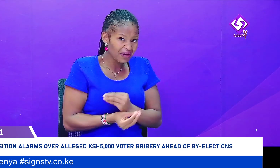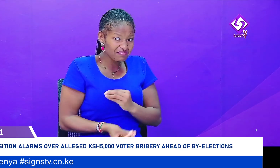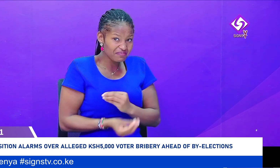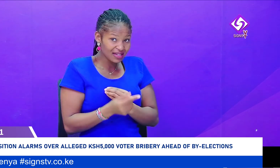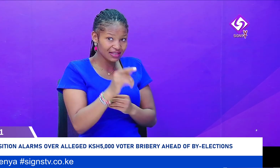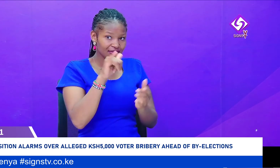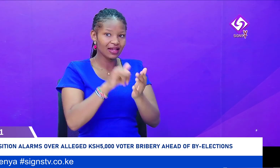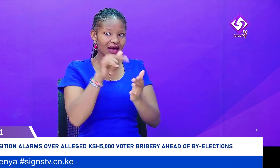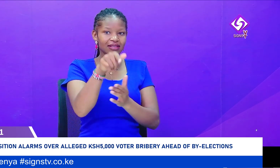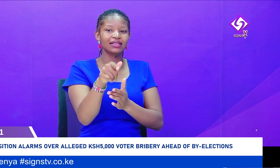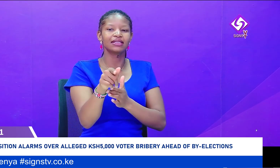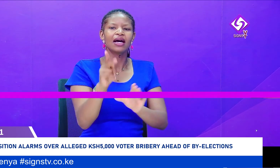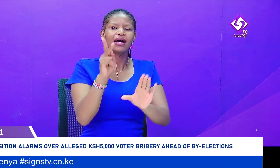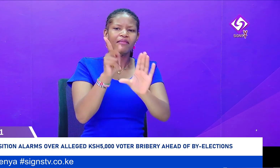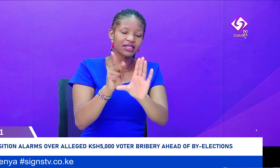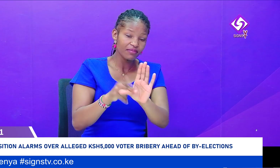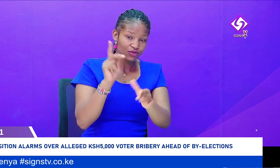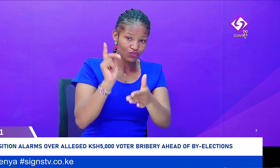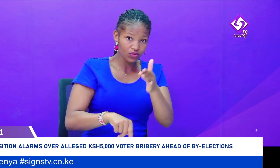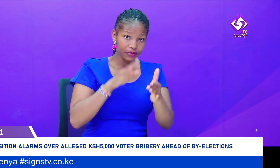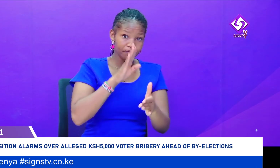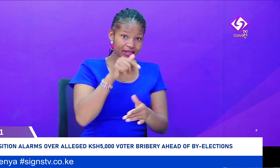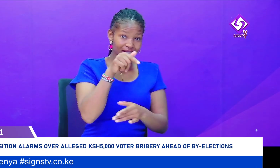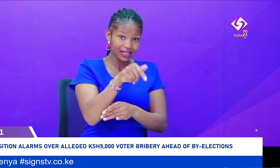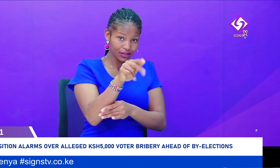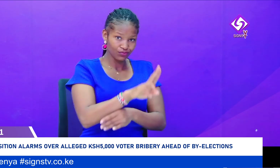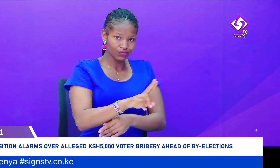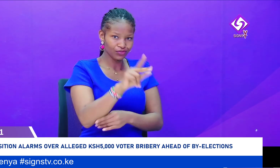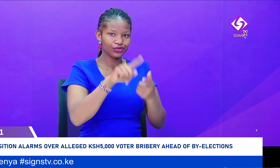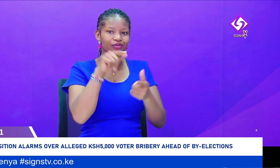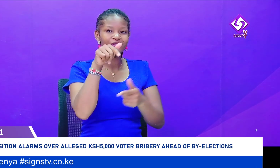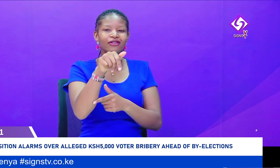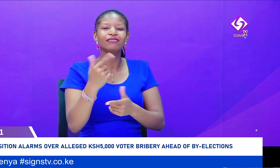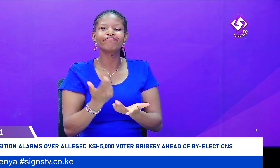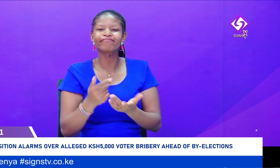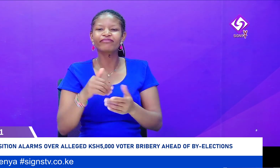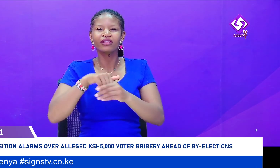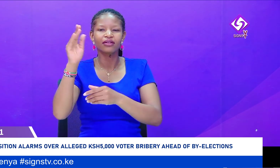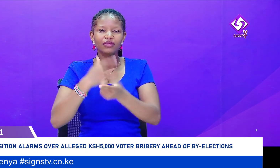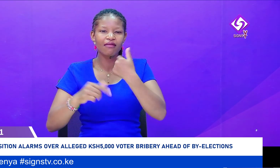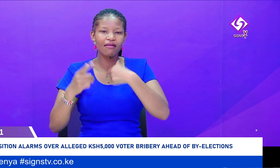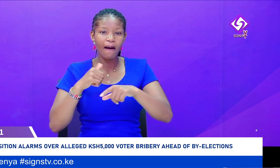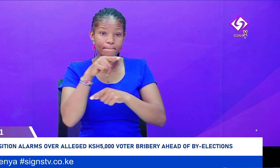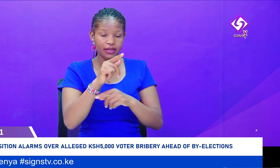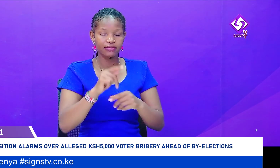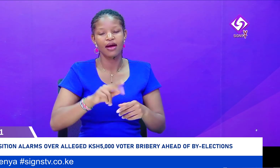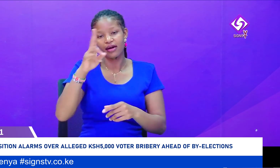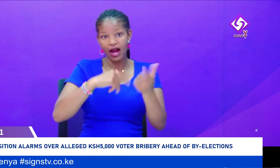alleged widespread voter bribery, claiming that the practice is being used